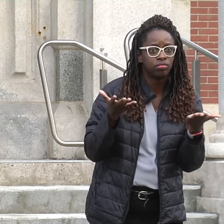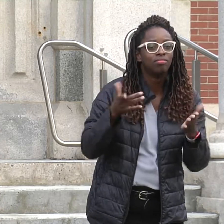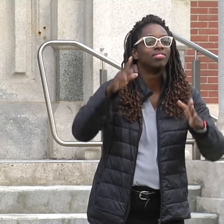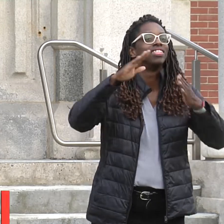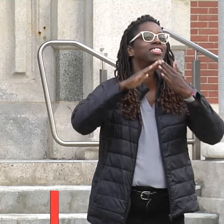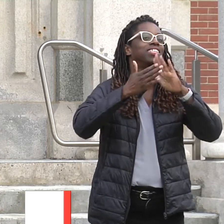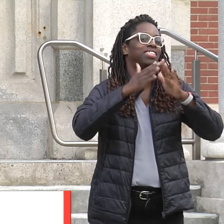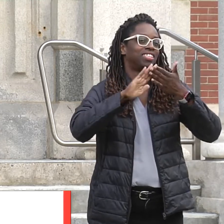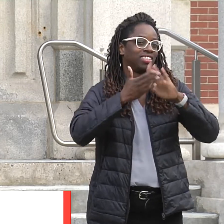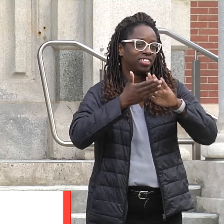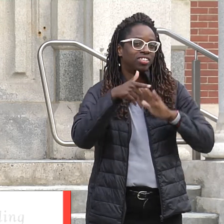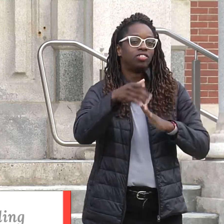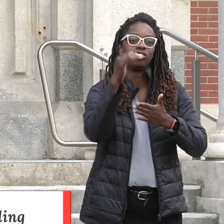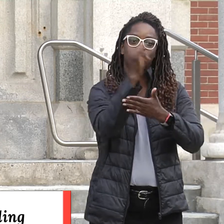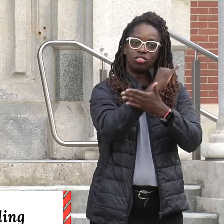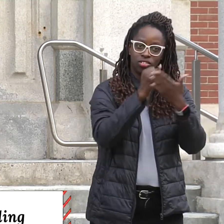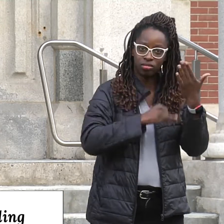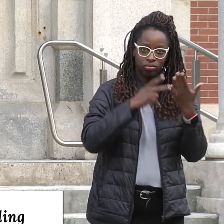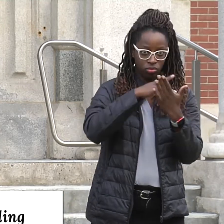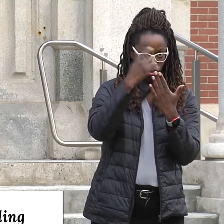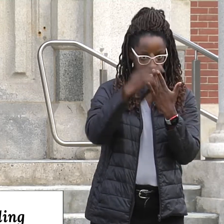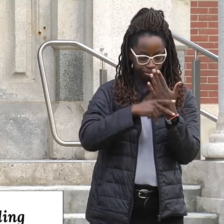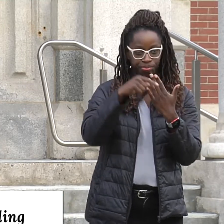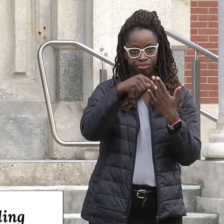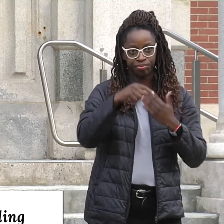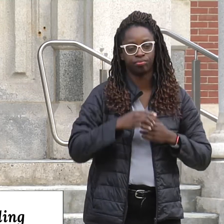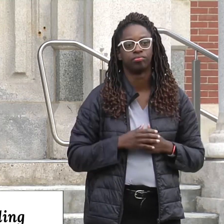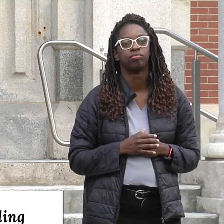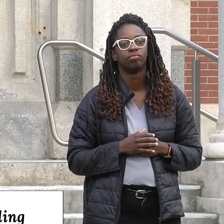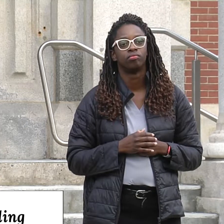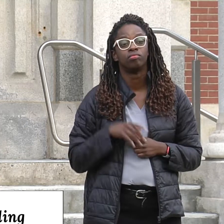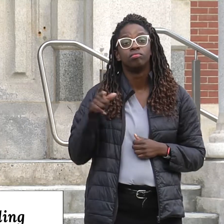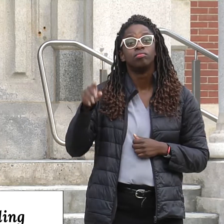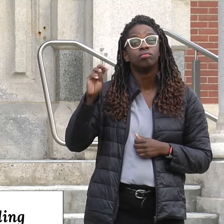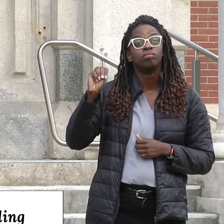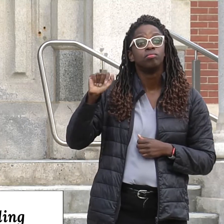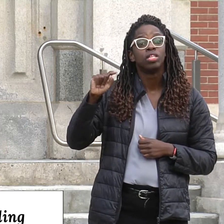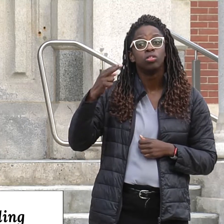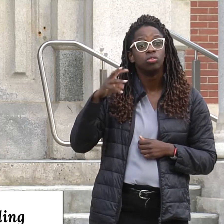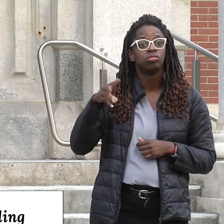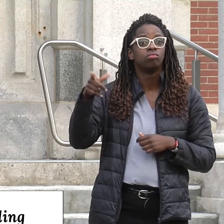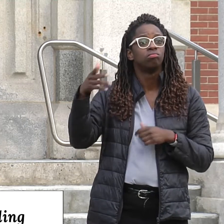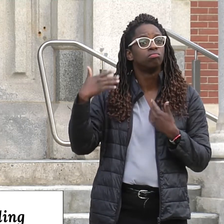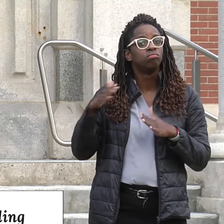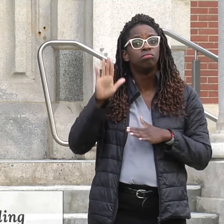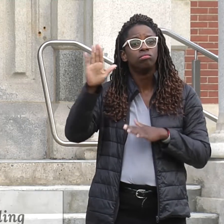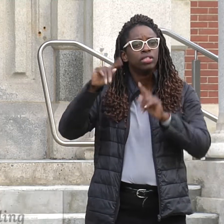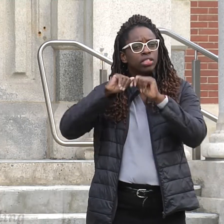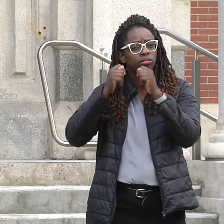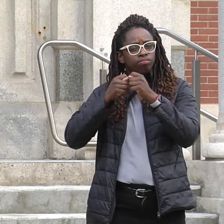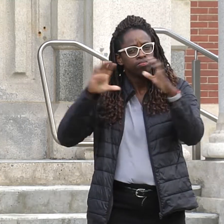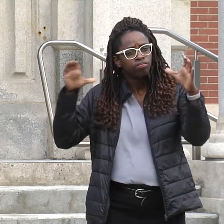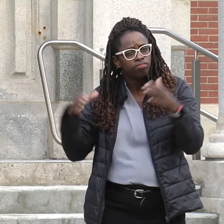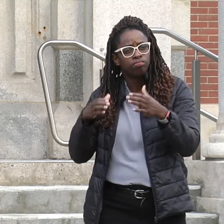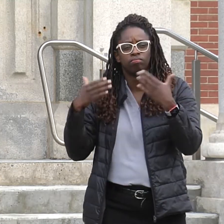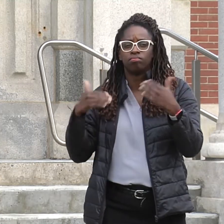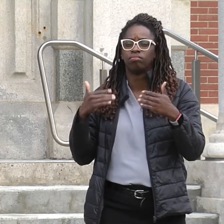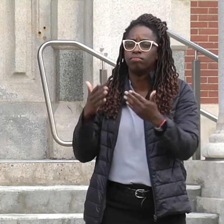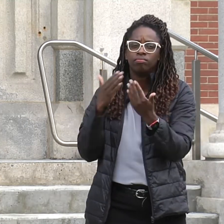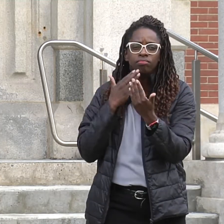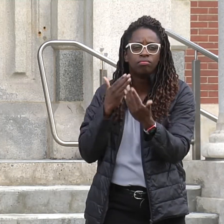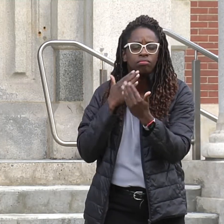program. To Matthew and your team, thank you so much for this incredible dedication. Your artwork is